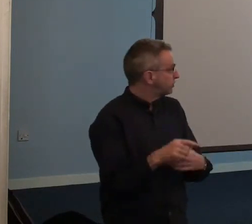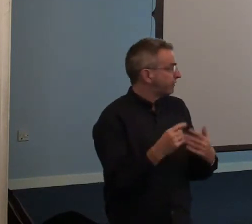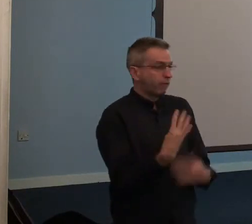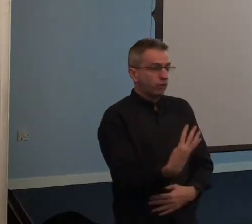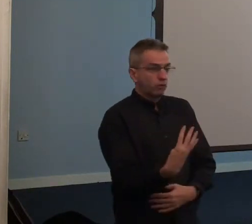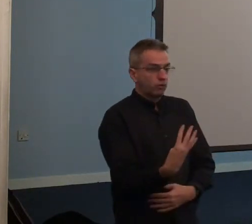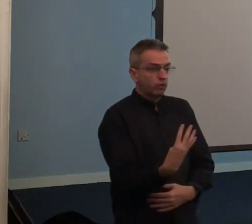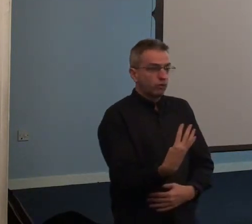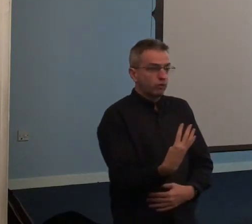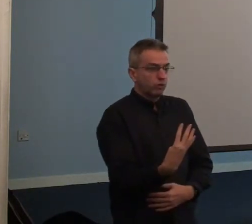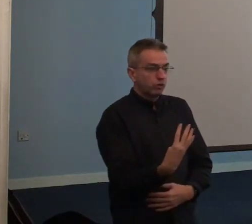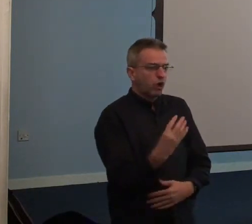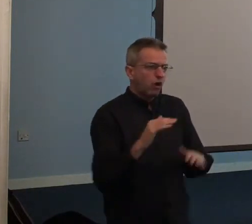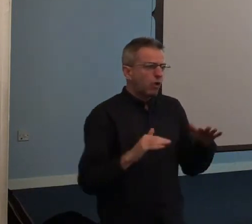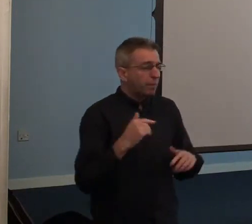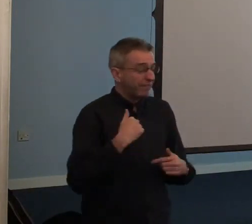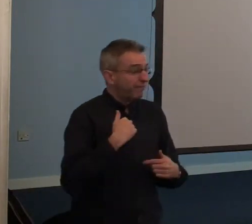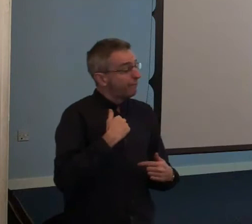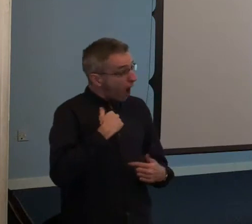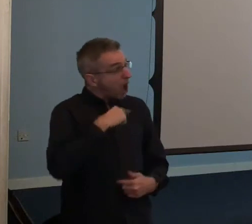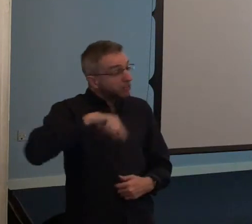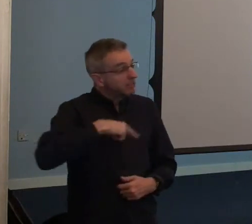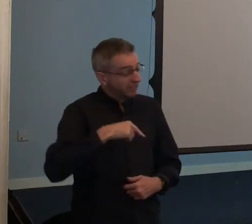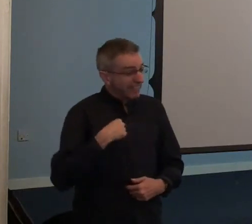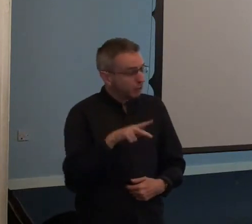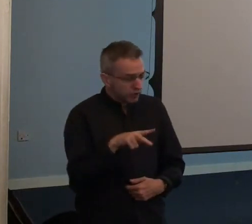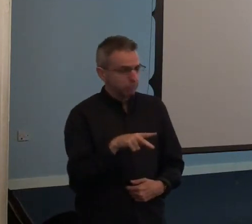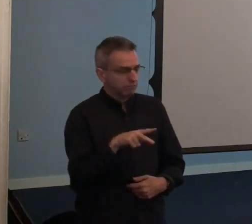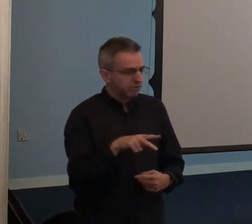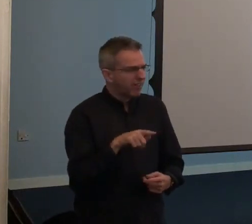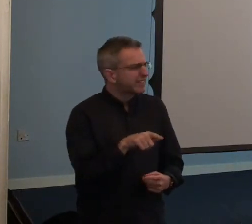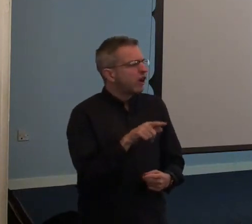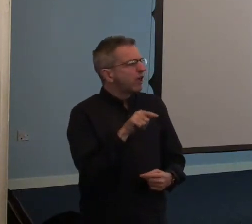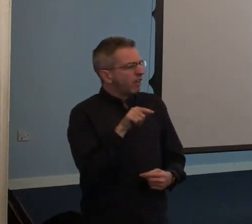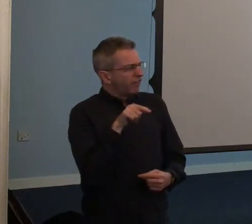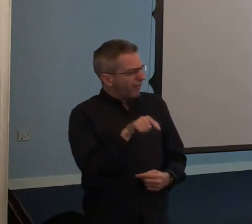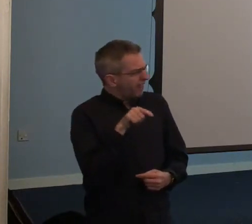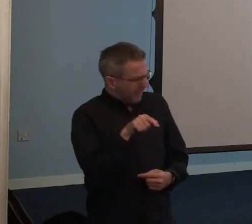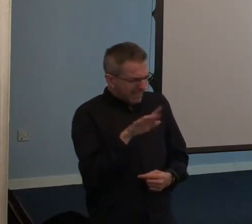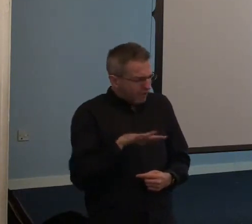attitudes. And then 4 people didn't respond to that question. So for us, those results were quite startling.